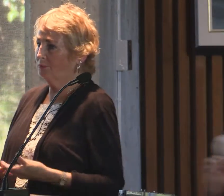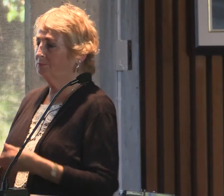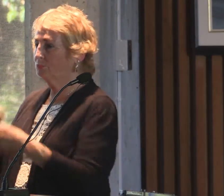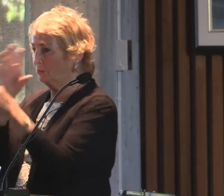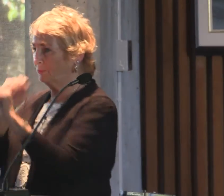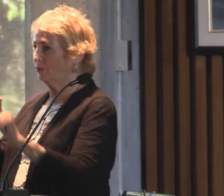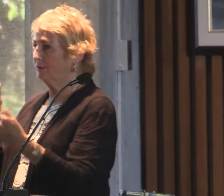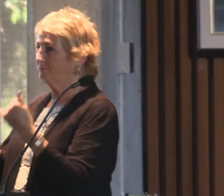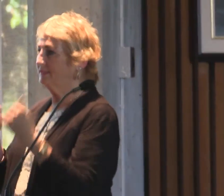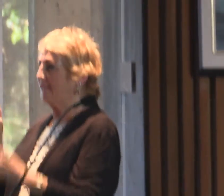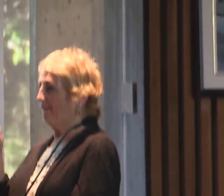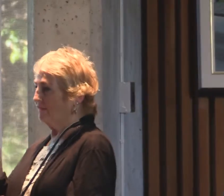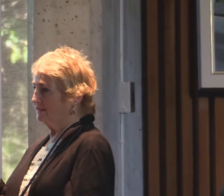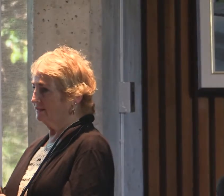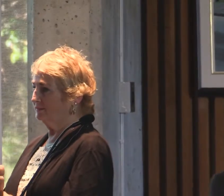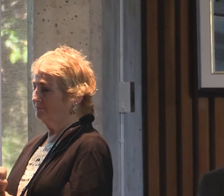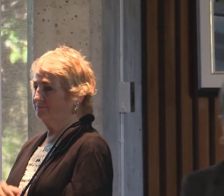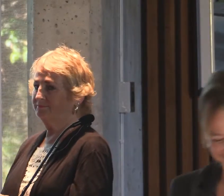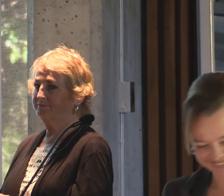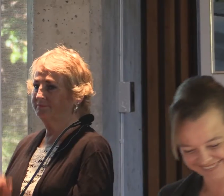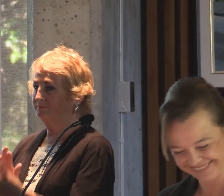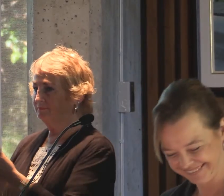Davis.